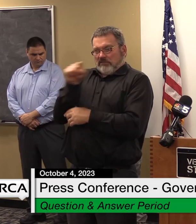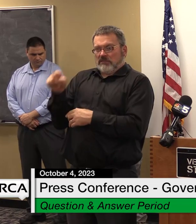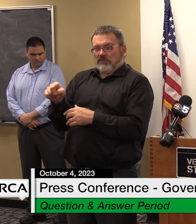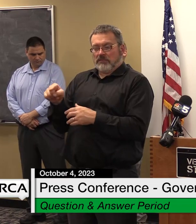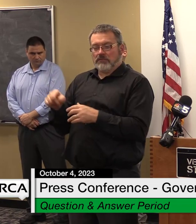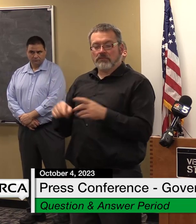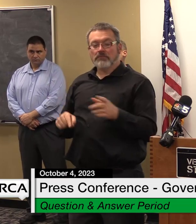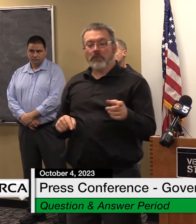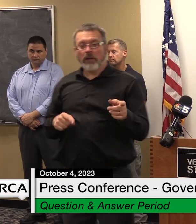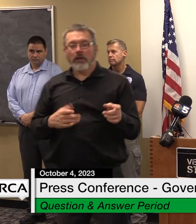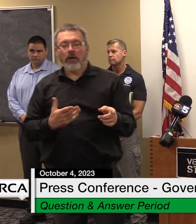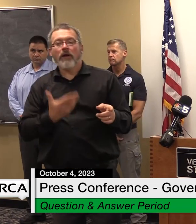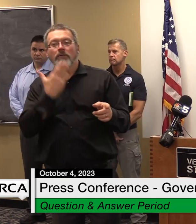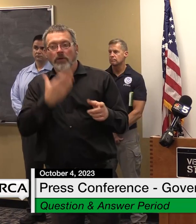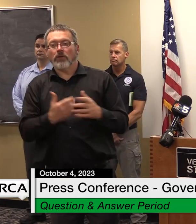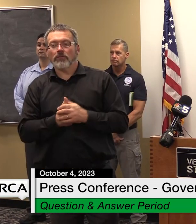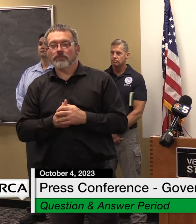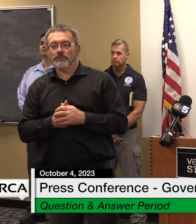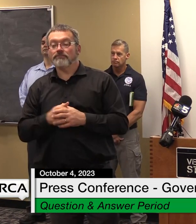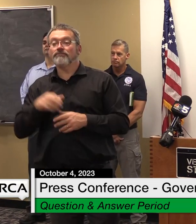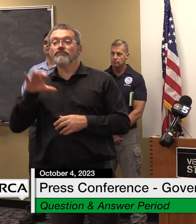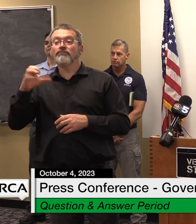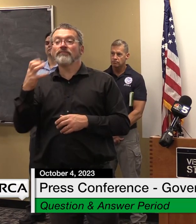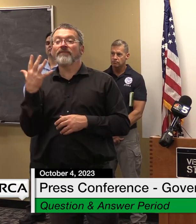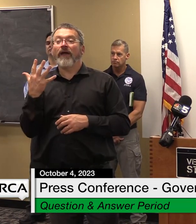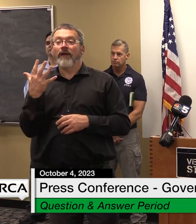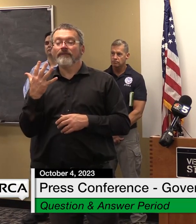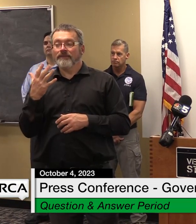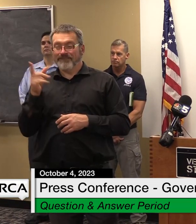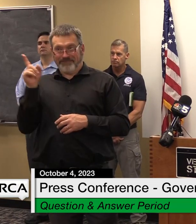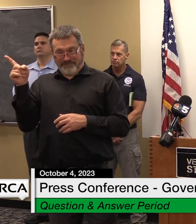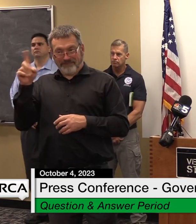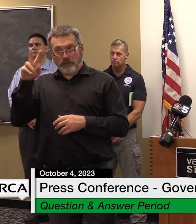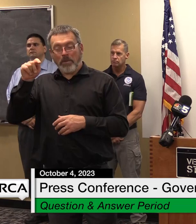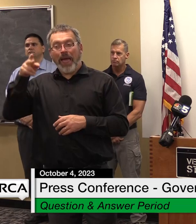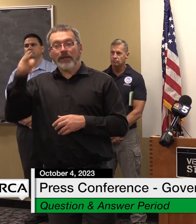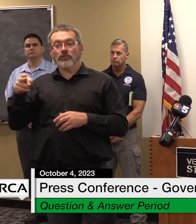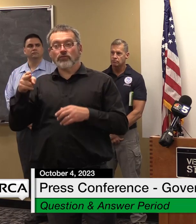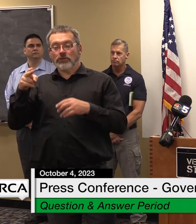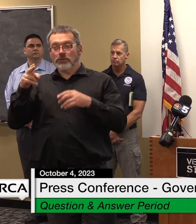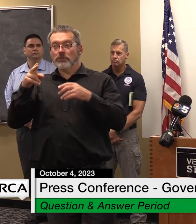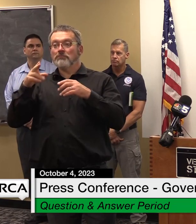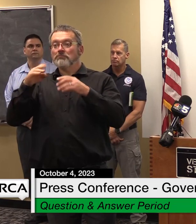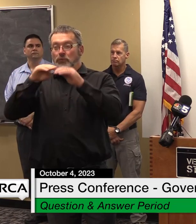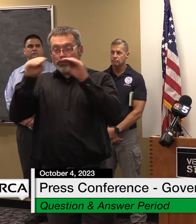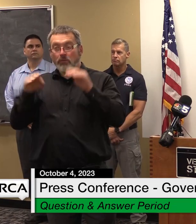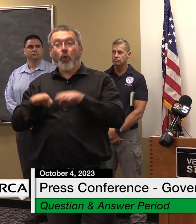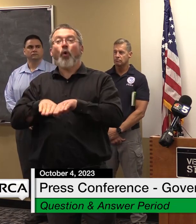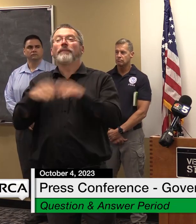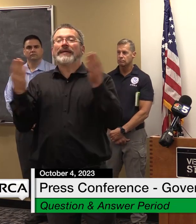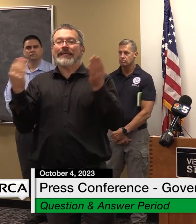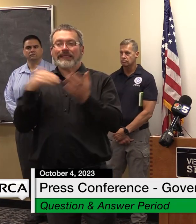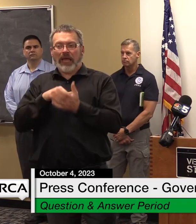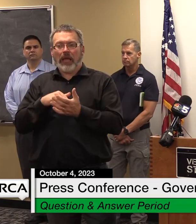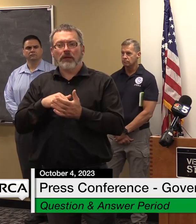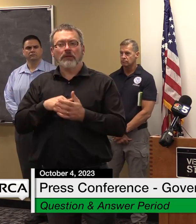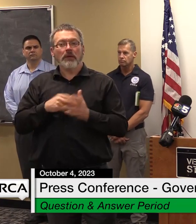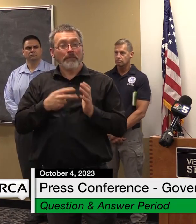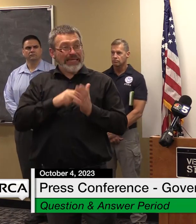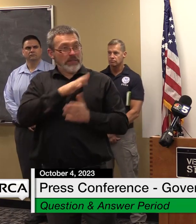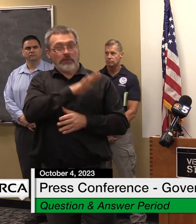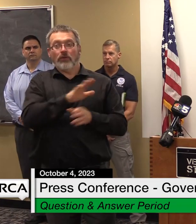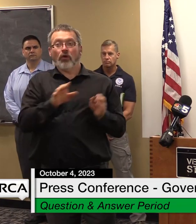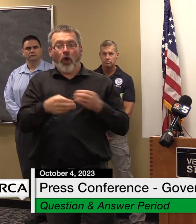The Vermont History Museum is reopening in Pavilion on October 10th. I'm just wondering, what does that mean maybe for your offices, the Attorney General offices? Can we see you guys moving